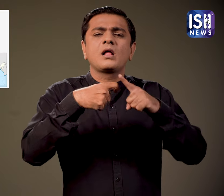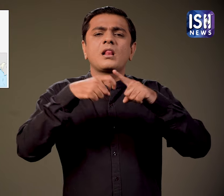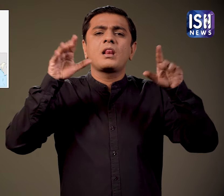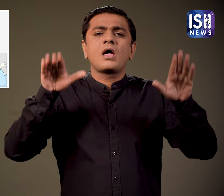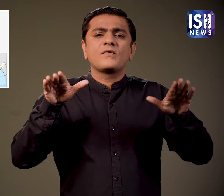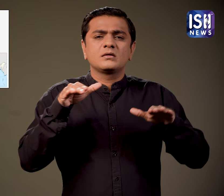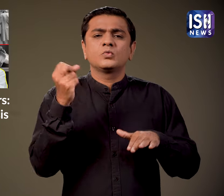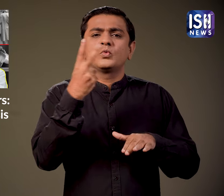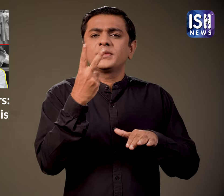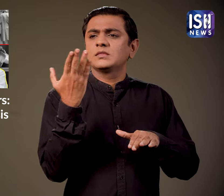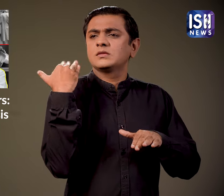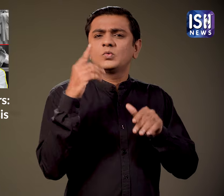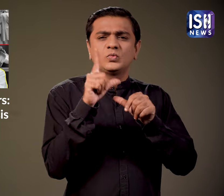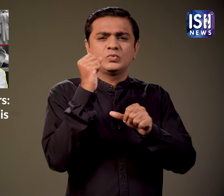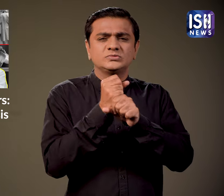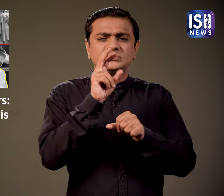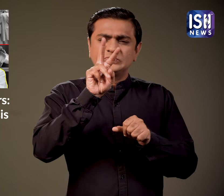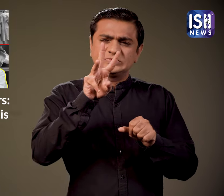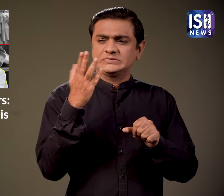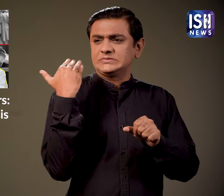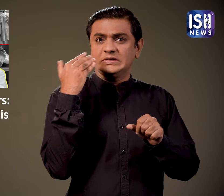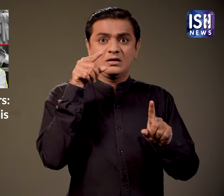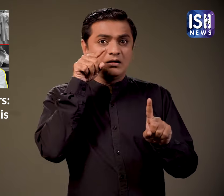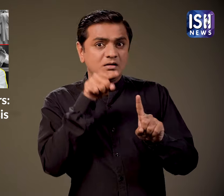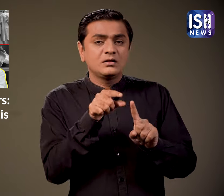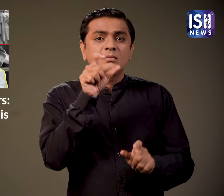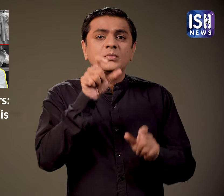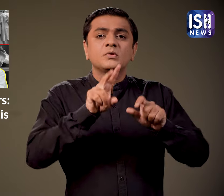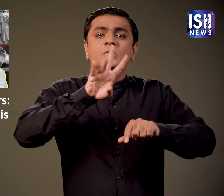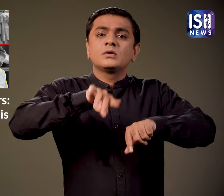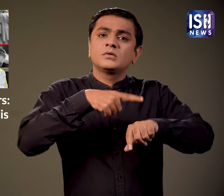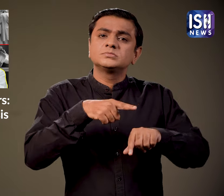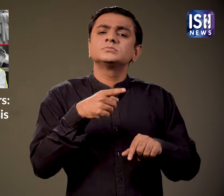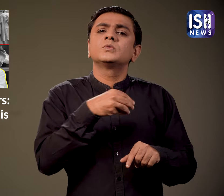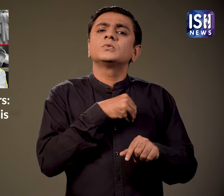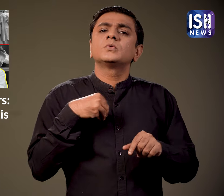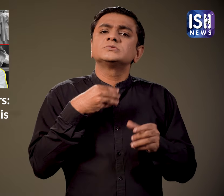18 people died in 24 hours.